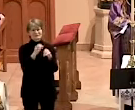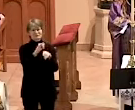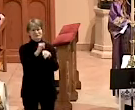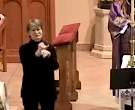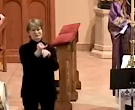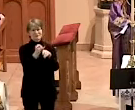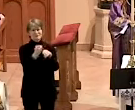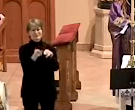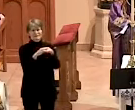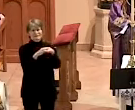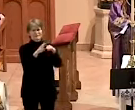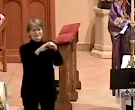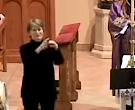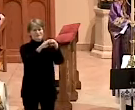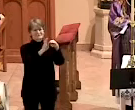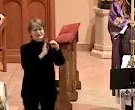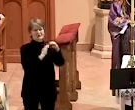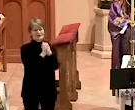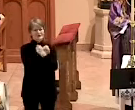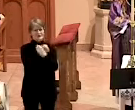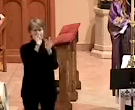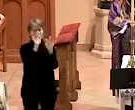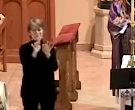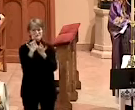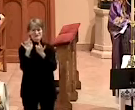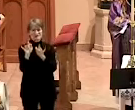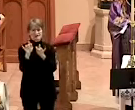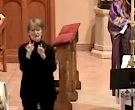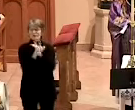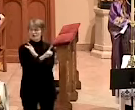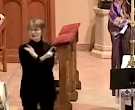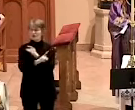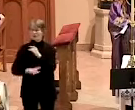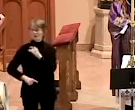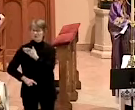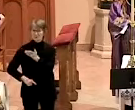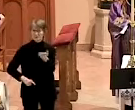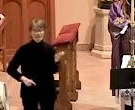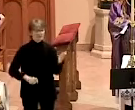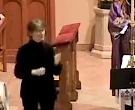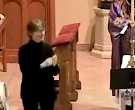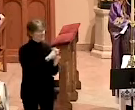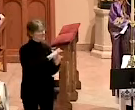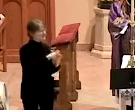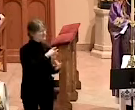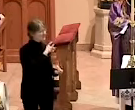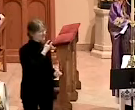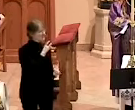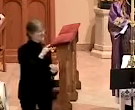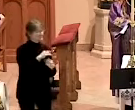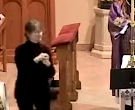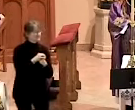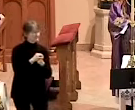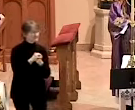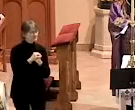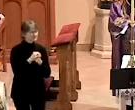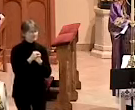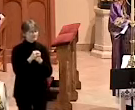his mercy. The Lord be with you. And with your spirit.